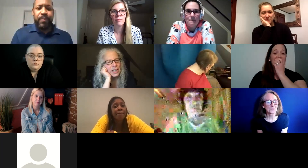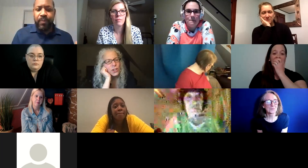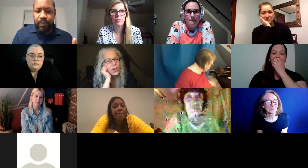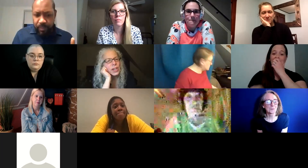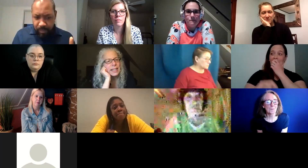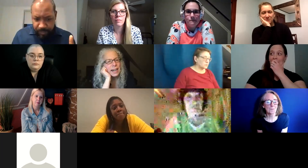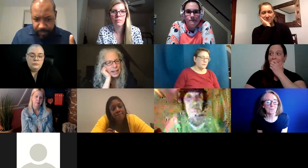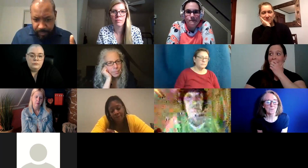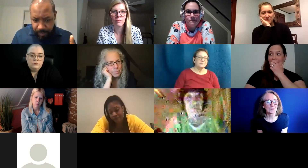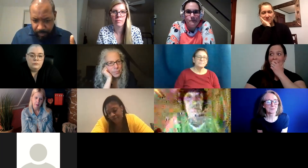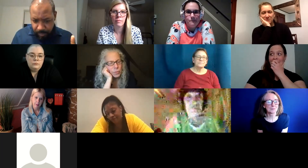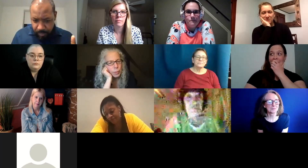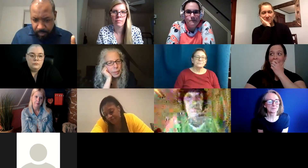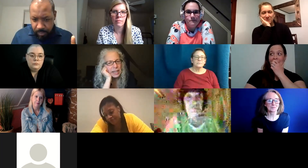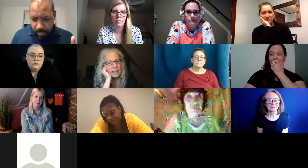So the next item would be